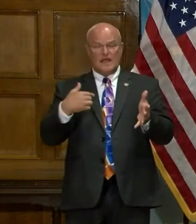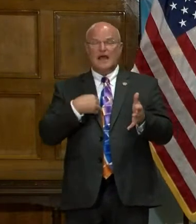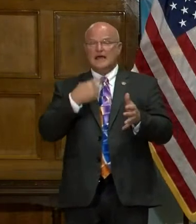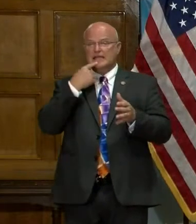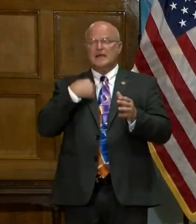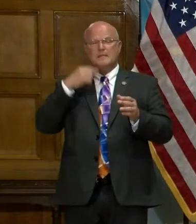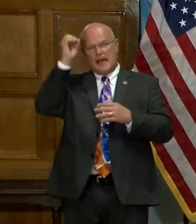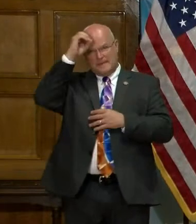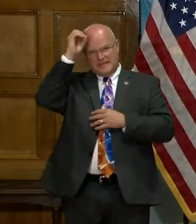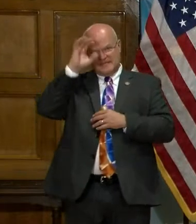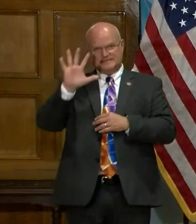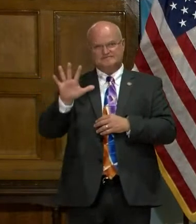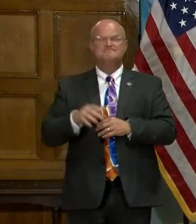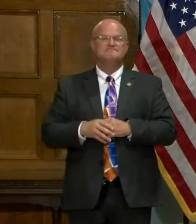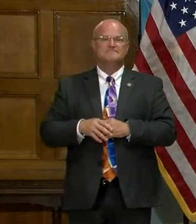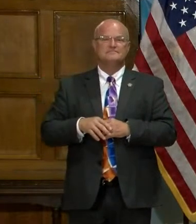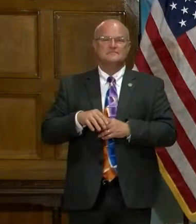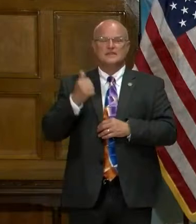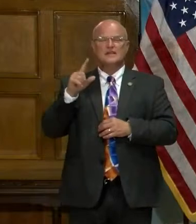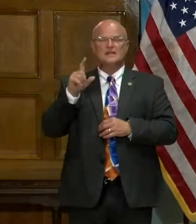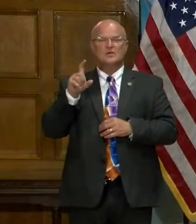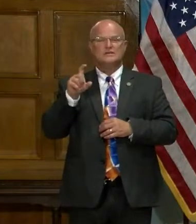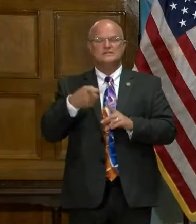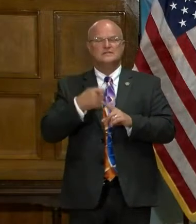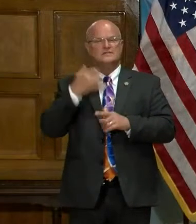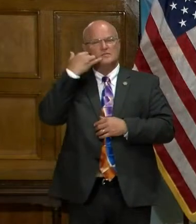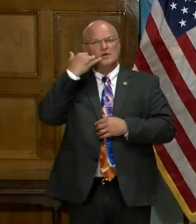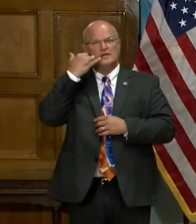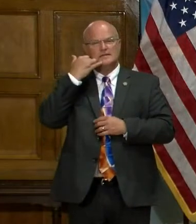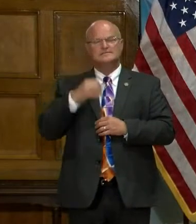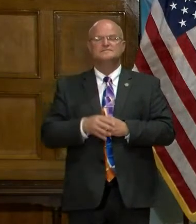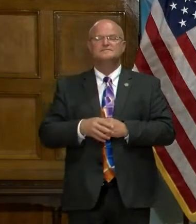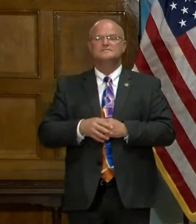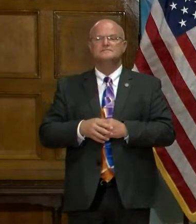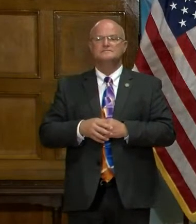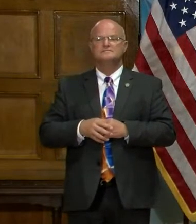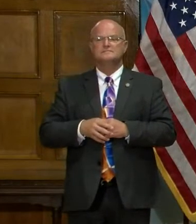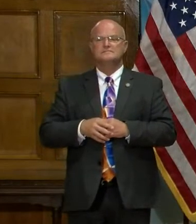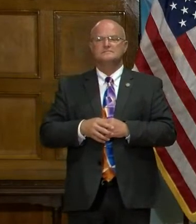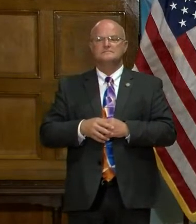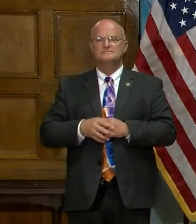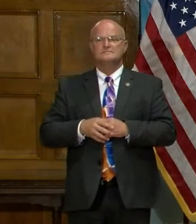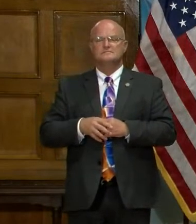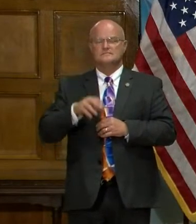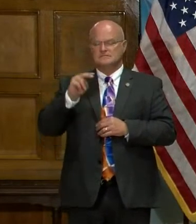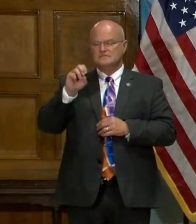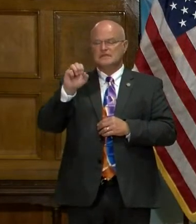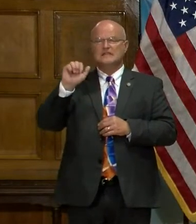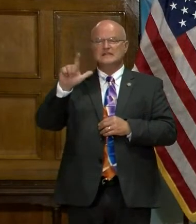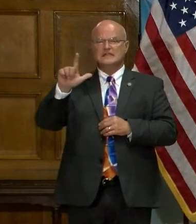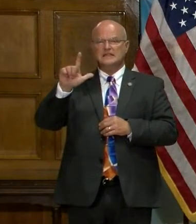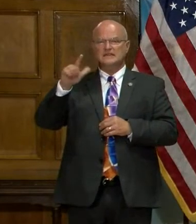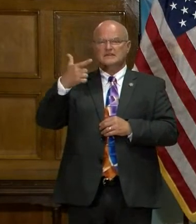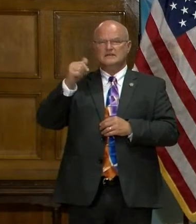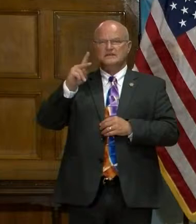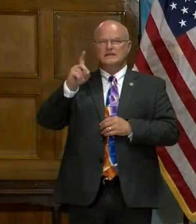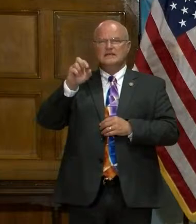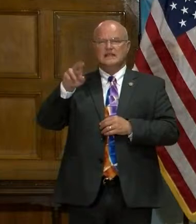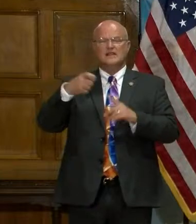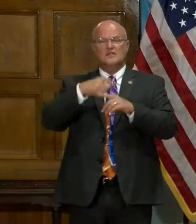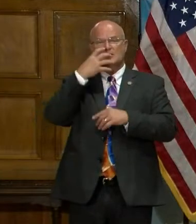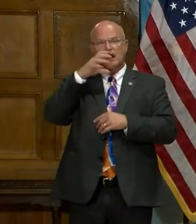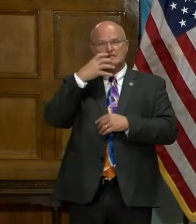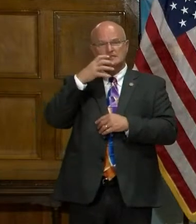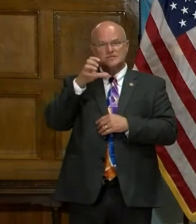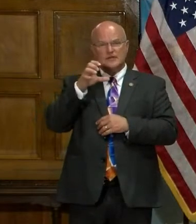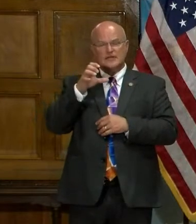stated my opinion on it. Another question remotely. Hi, Governor. It's Neil Gladner in Hot Springs. Also a question about your